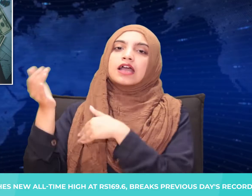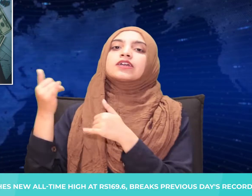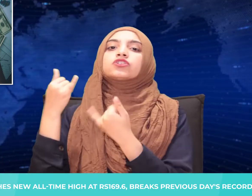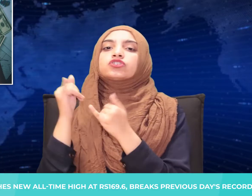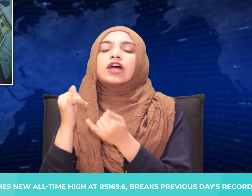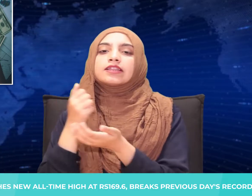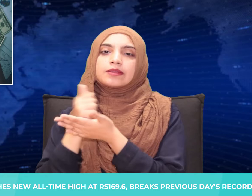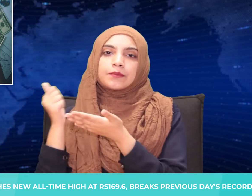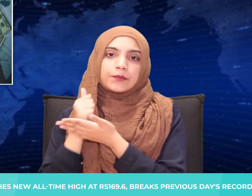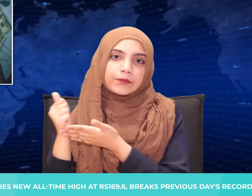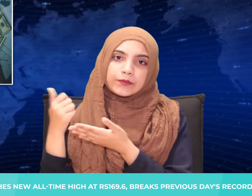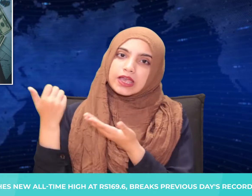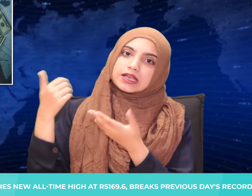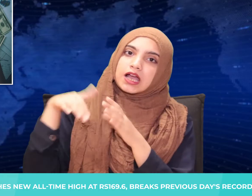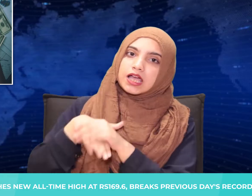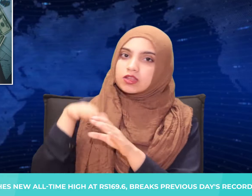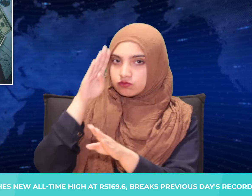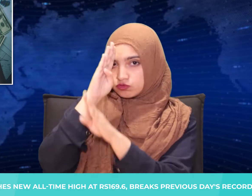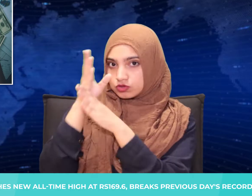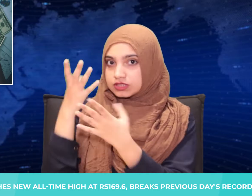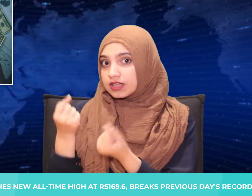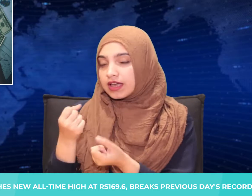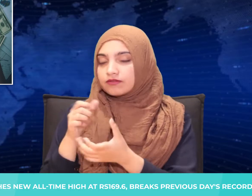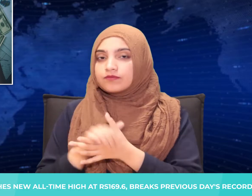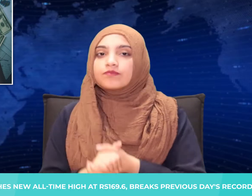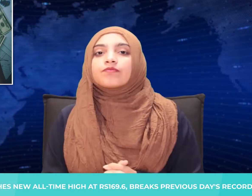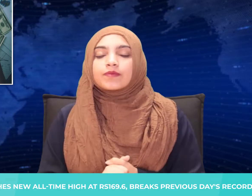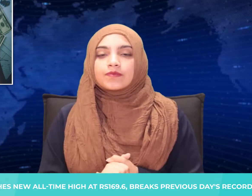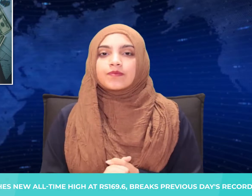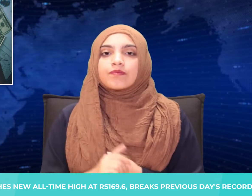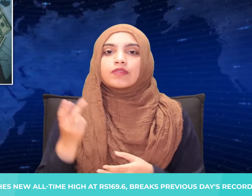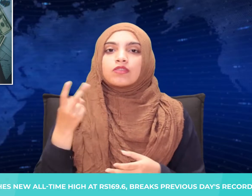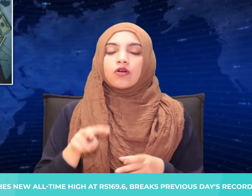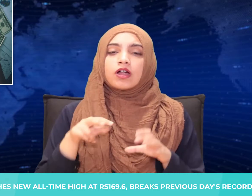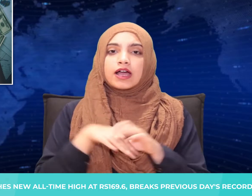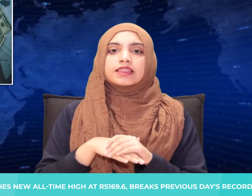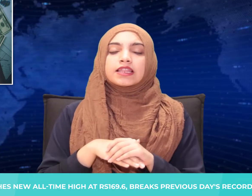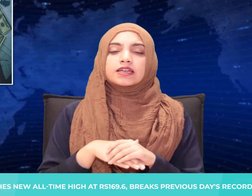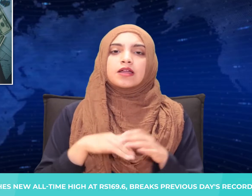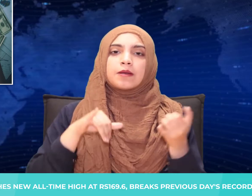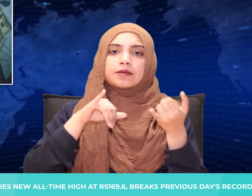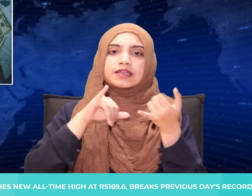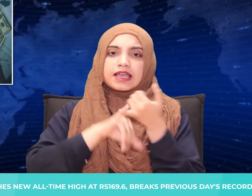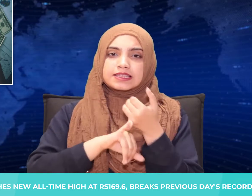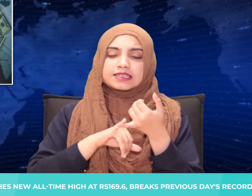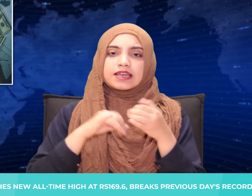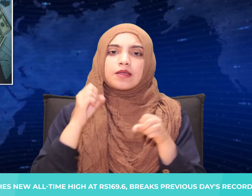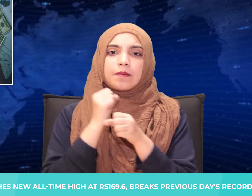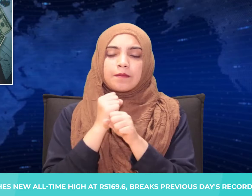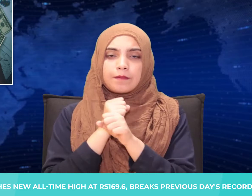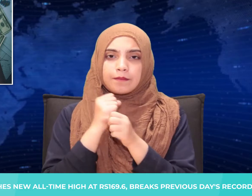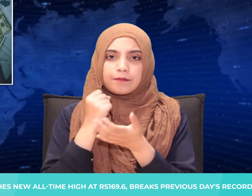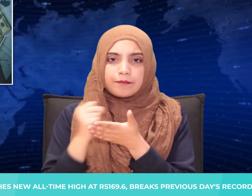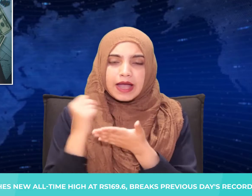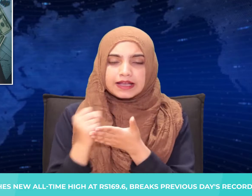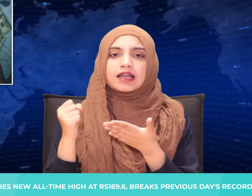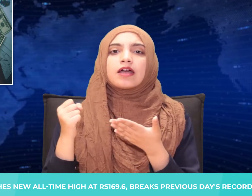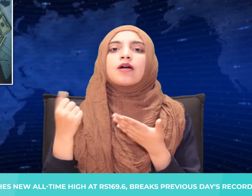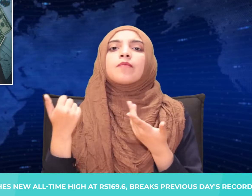what expert observers said was an intervention by the State Bank of Pakistan. In the open